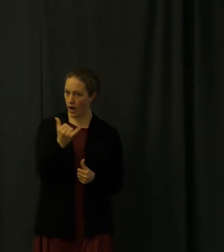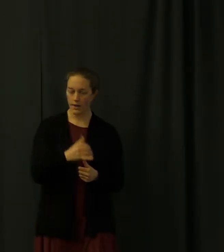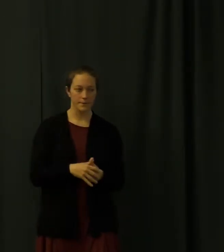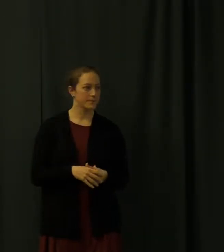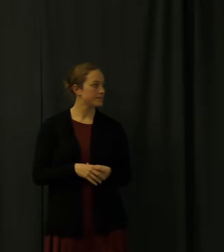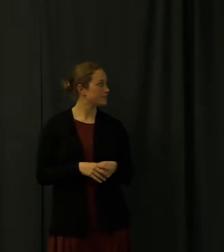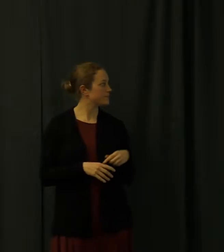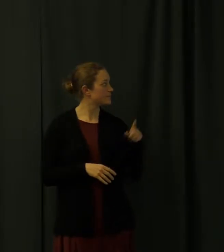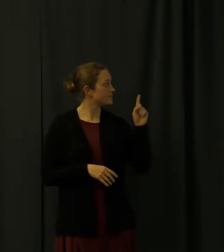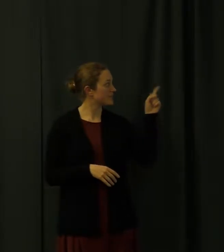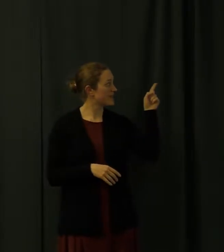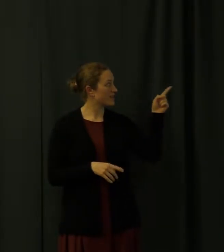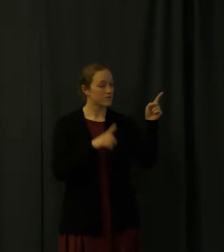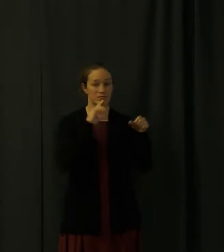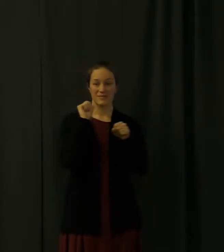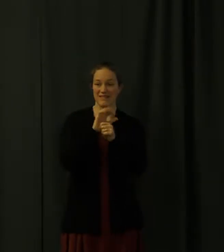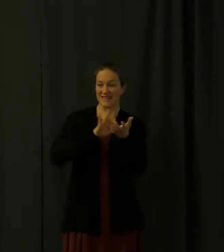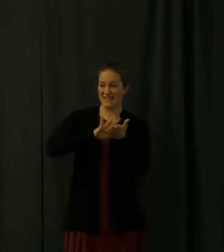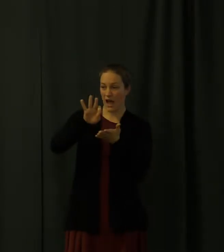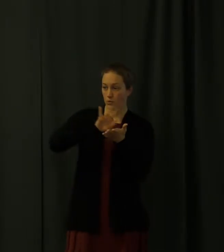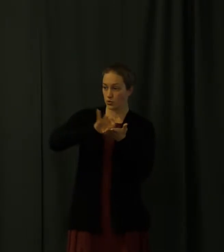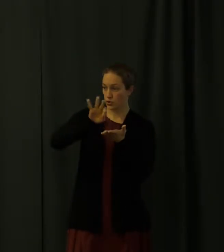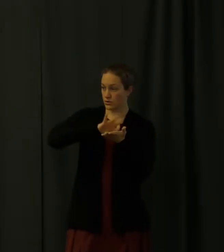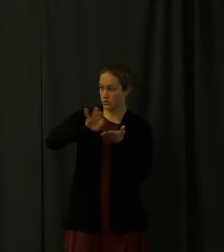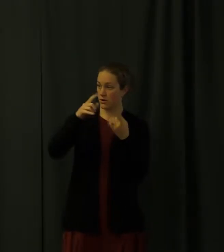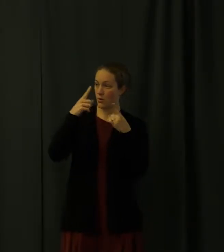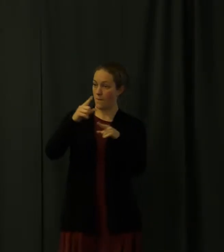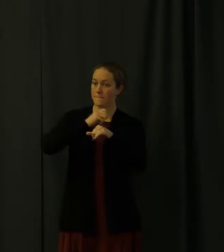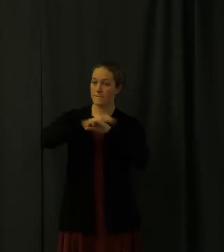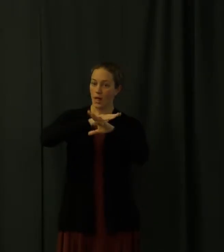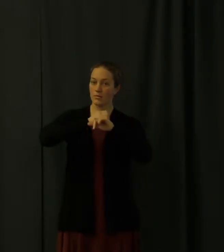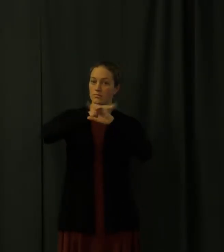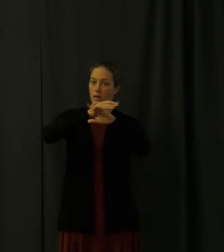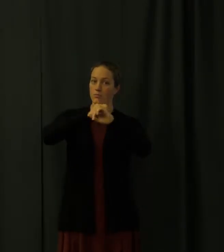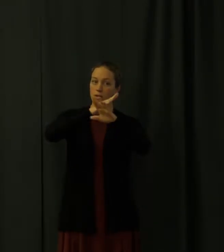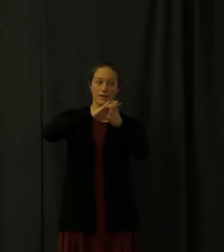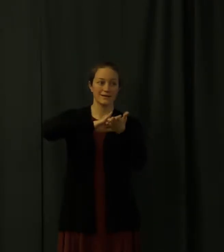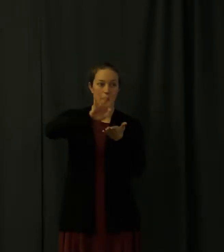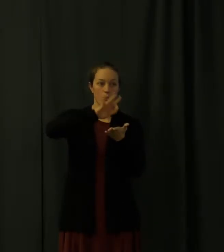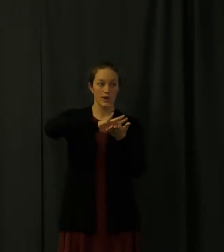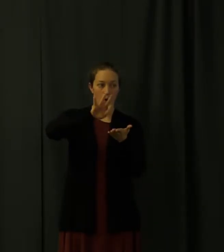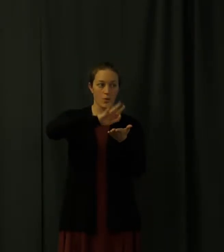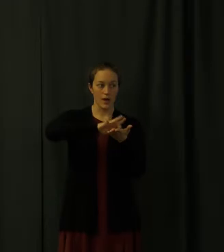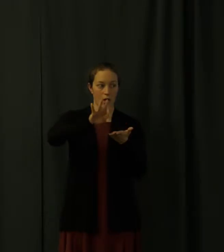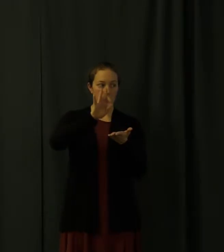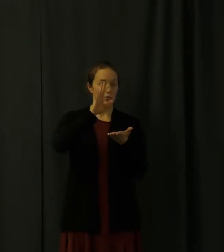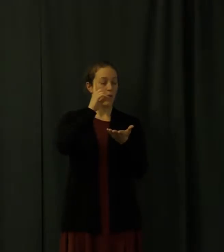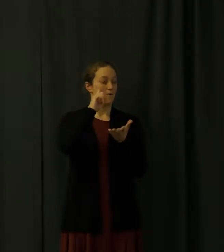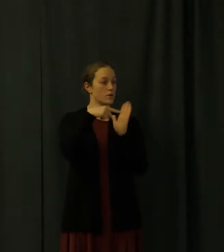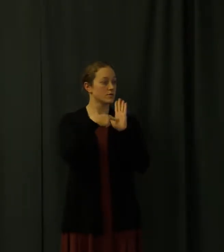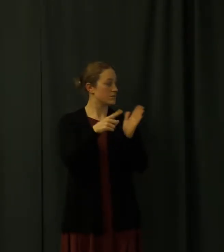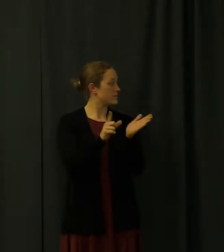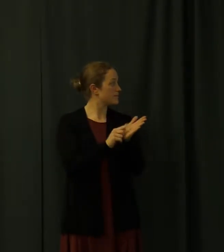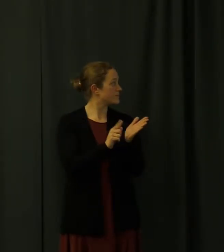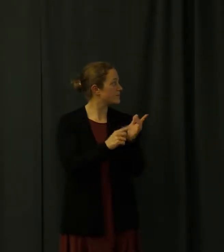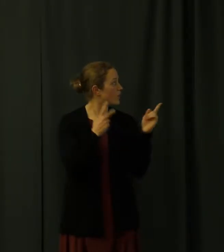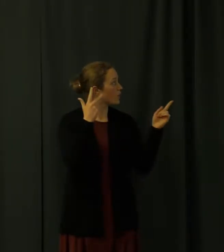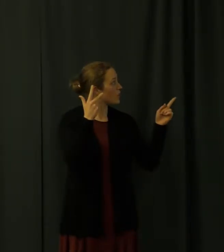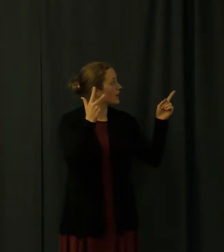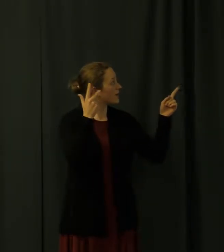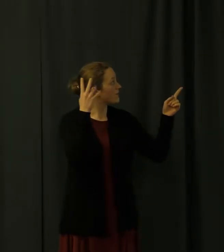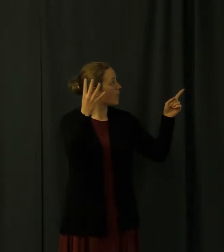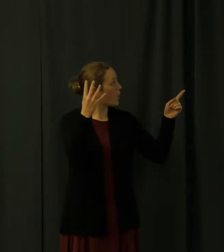it counts up actually as it blocks ads. So I'm just going to go to the Herald Leader website. 3,